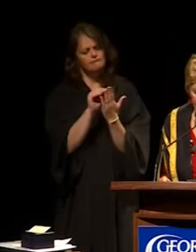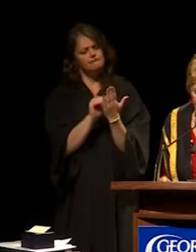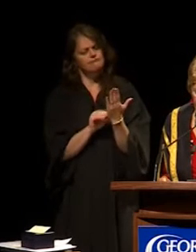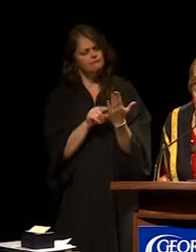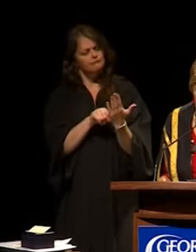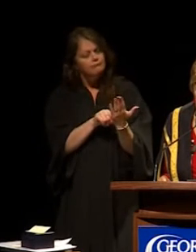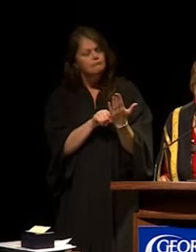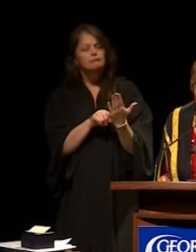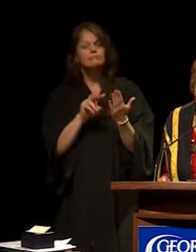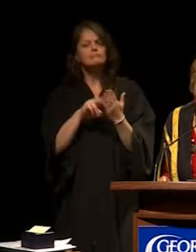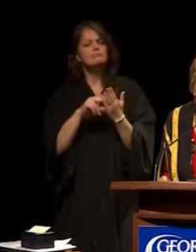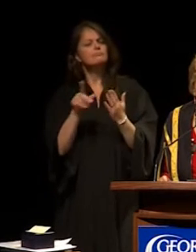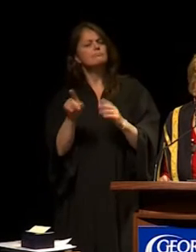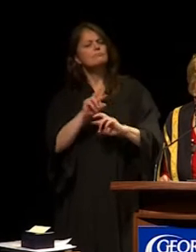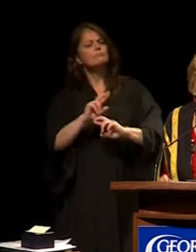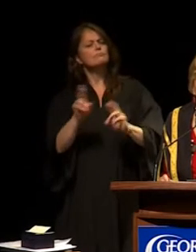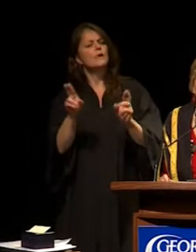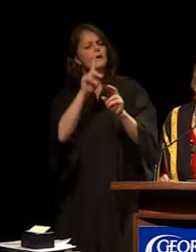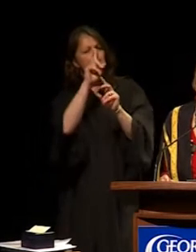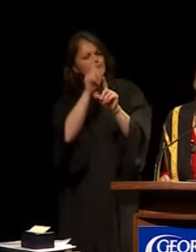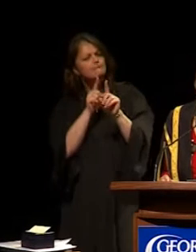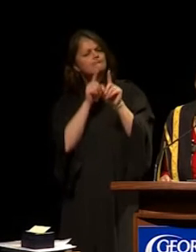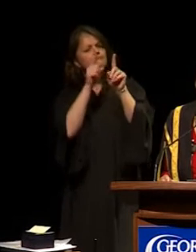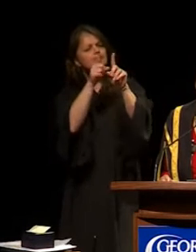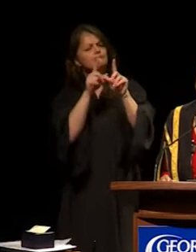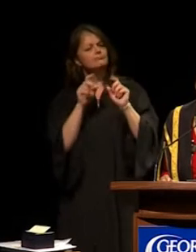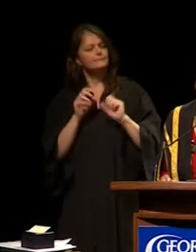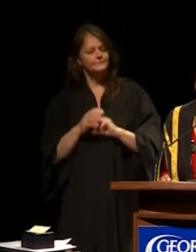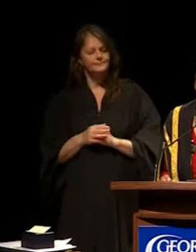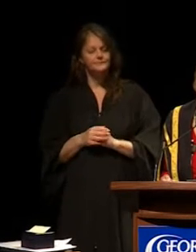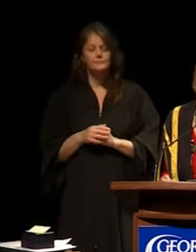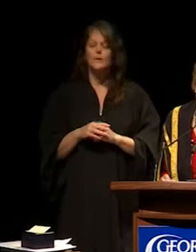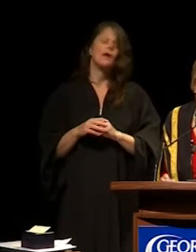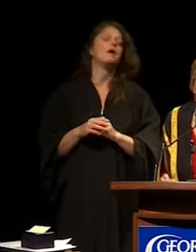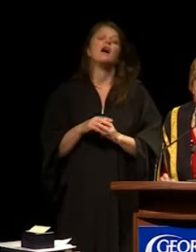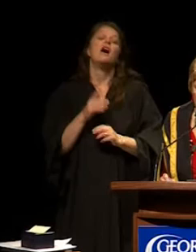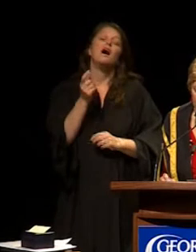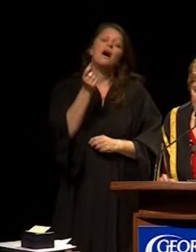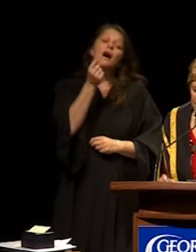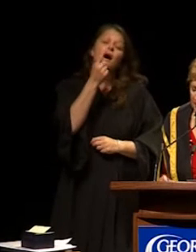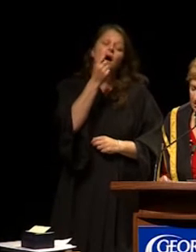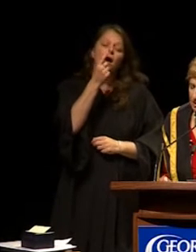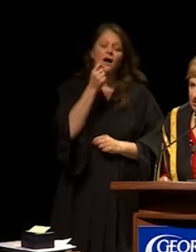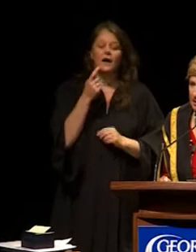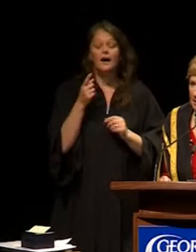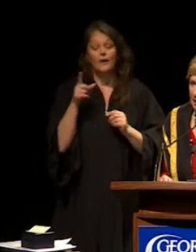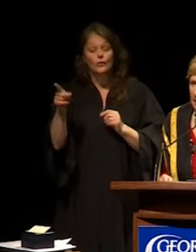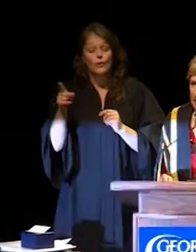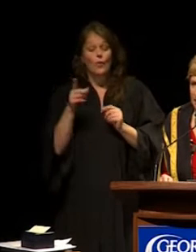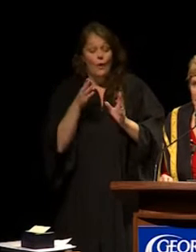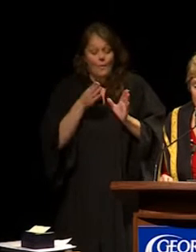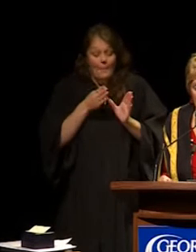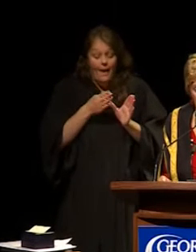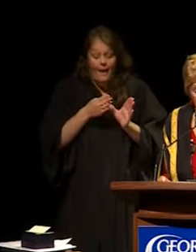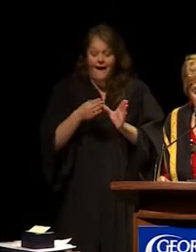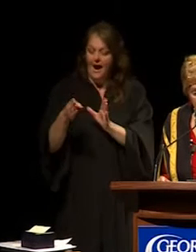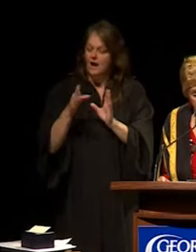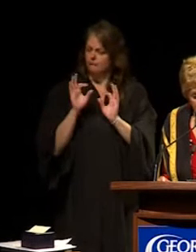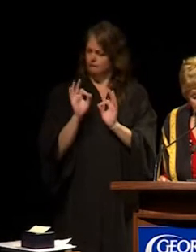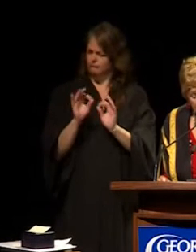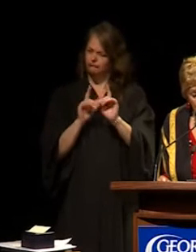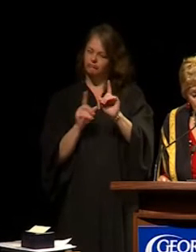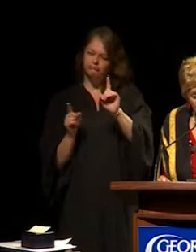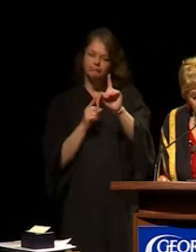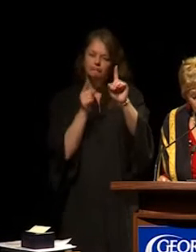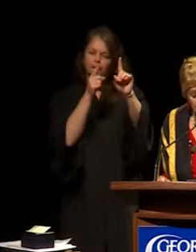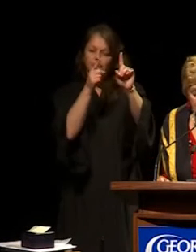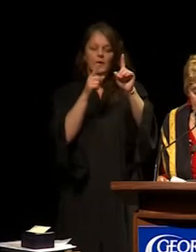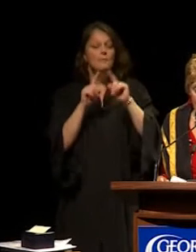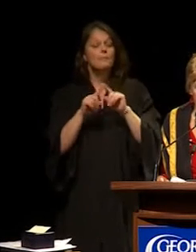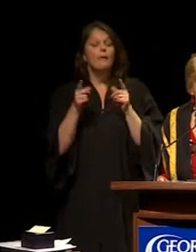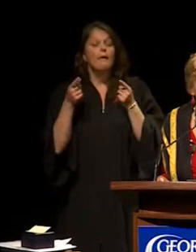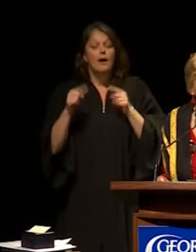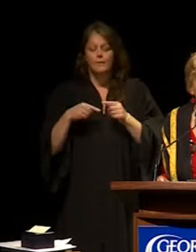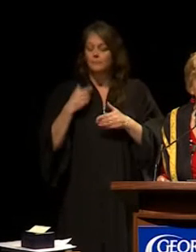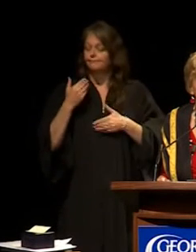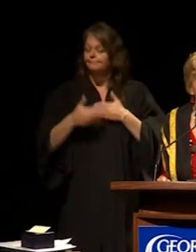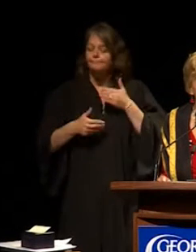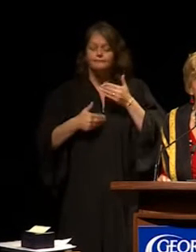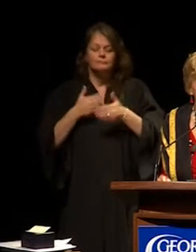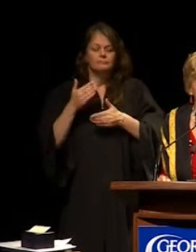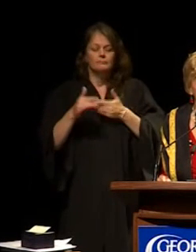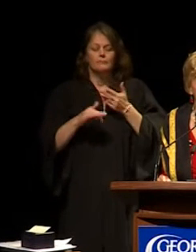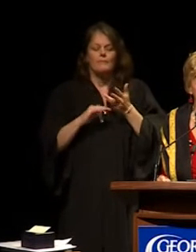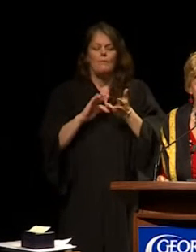it. Now, truth be known, that experience and circumstances and sometimes sad news may